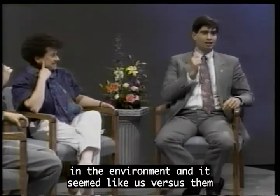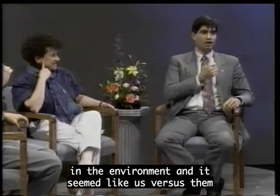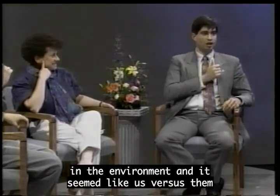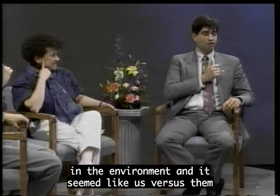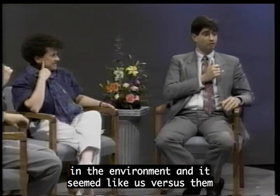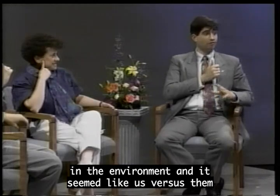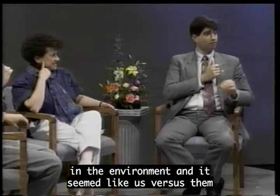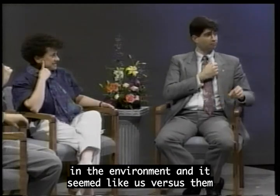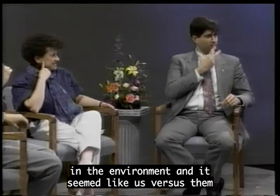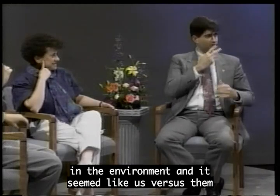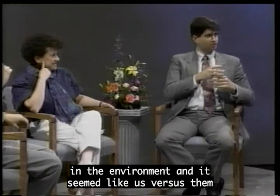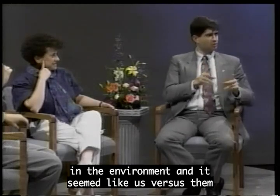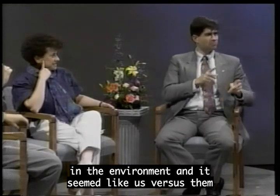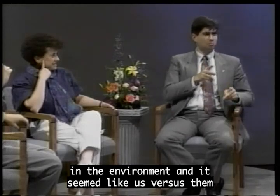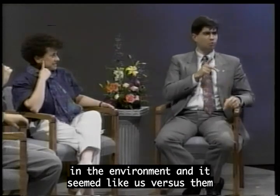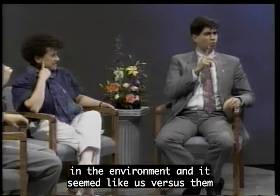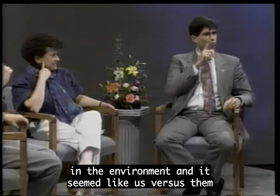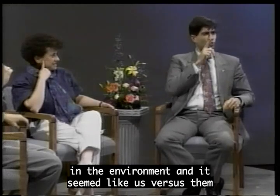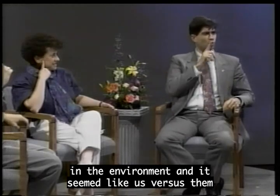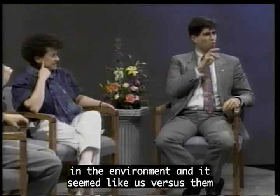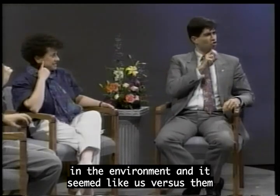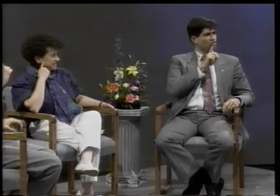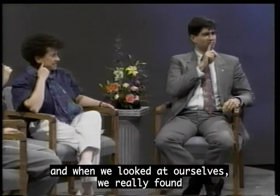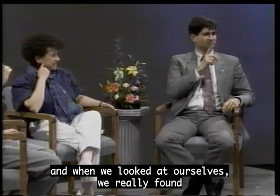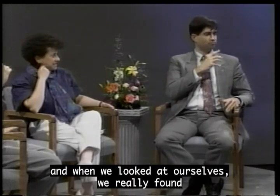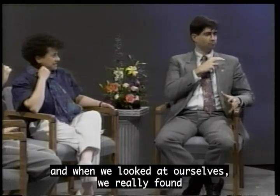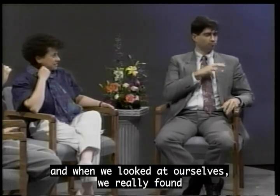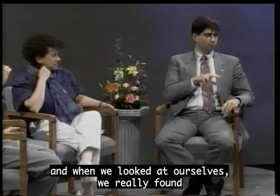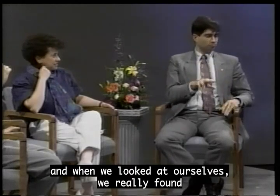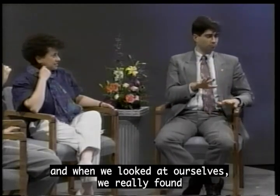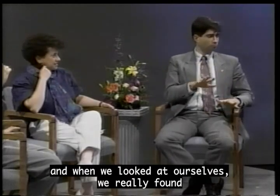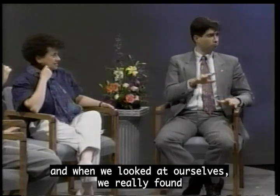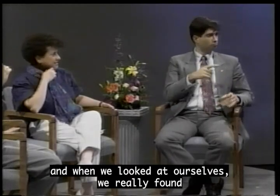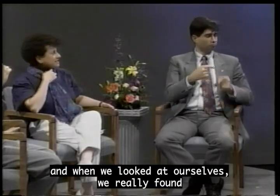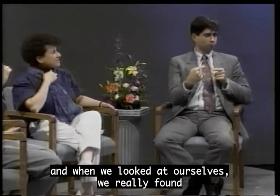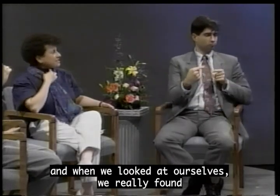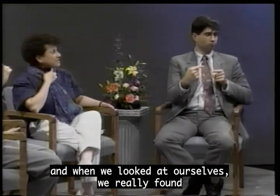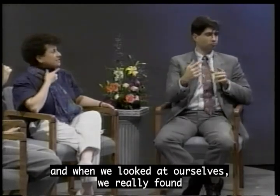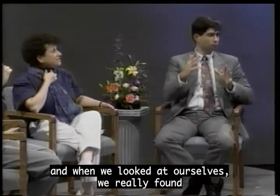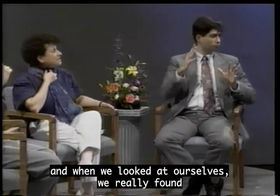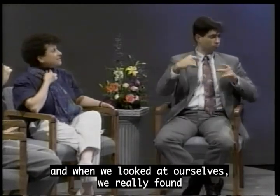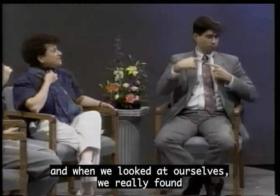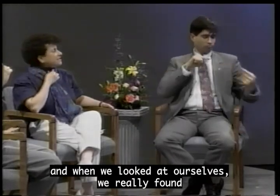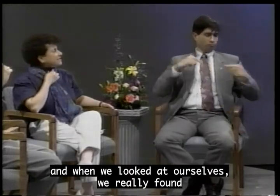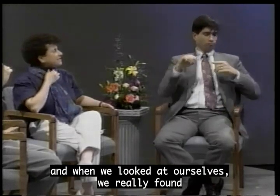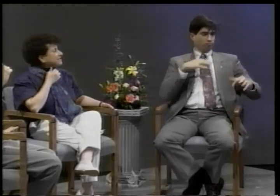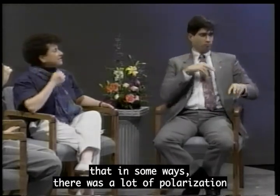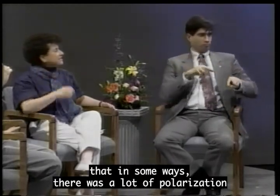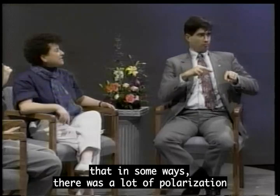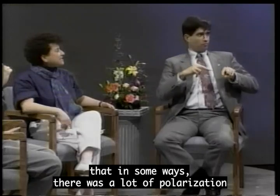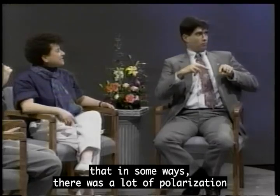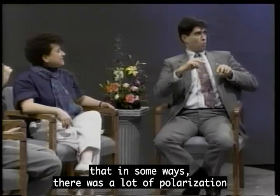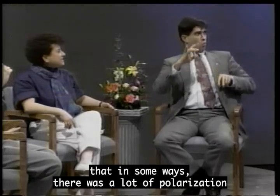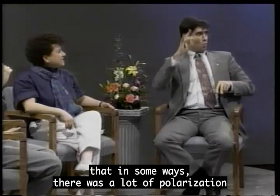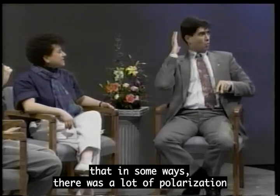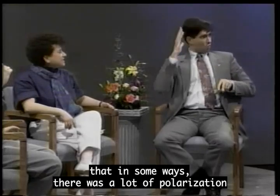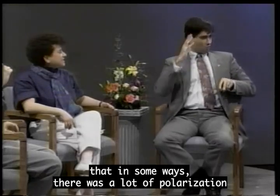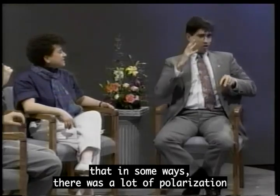and when we looked at ourselves, we really found that in some ways there was a lot of polarization and a